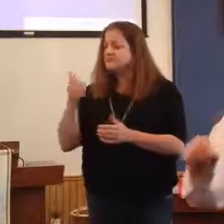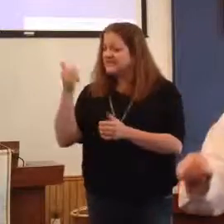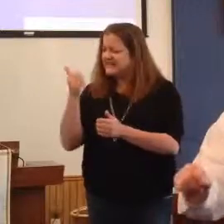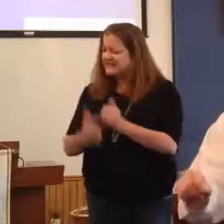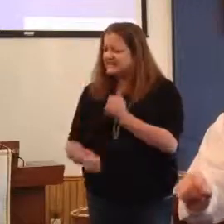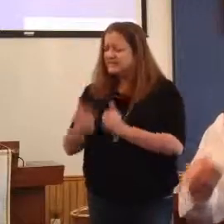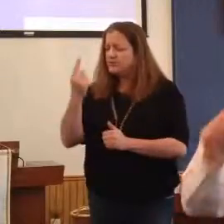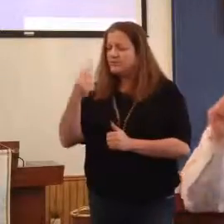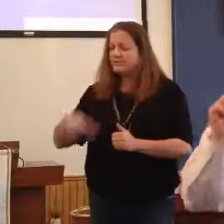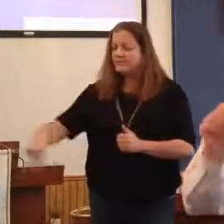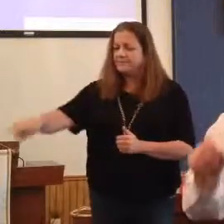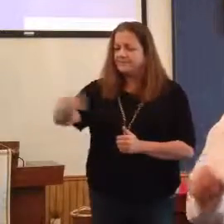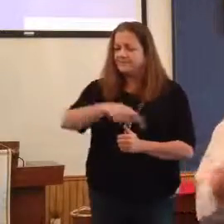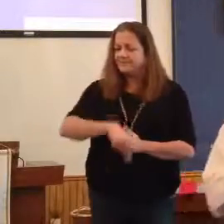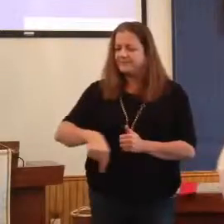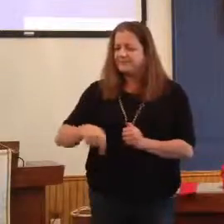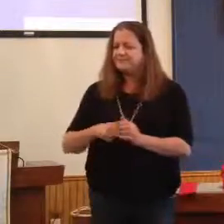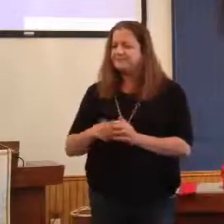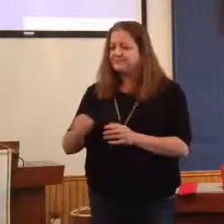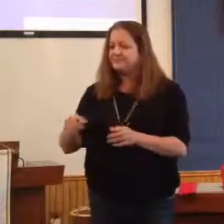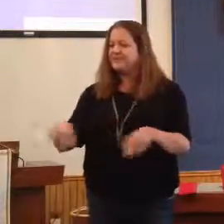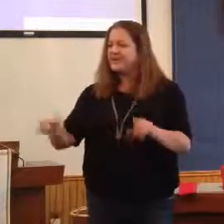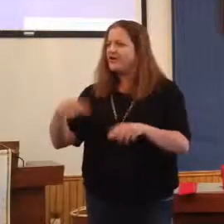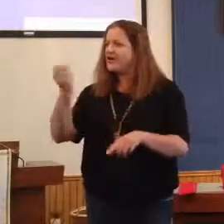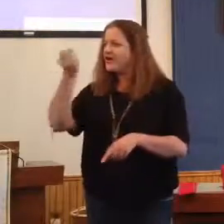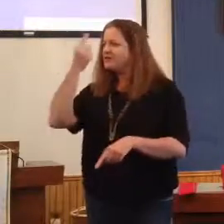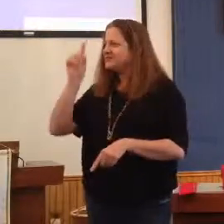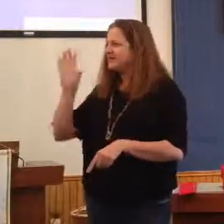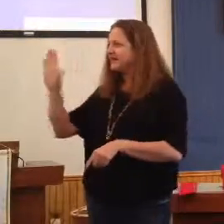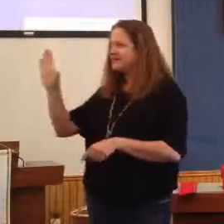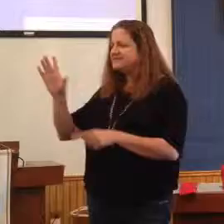every one of them, understood what he said.